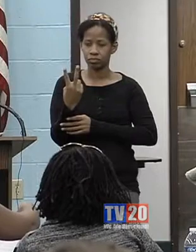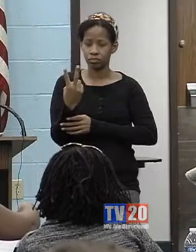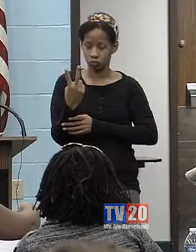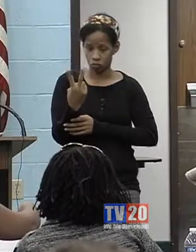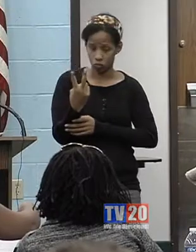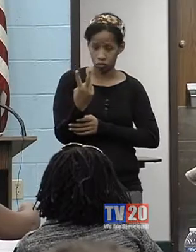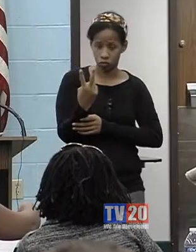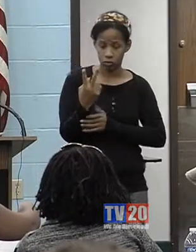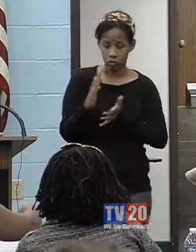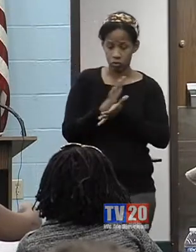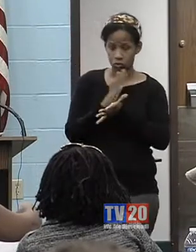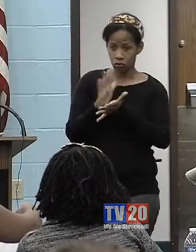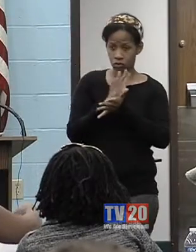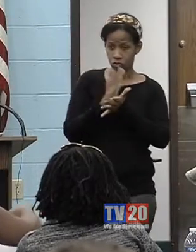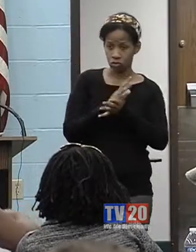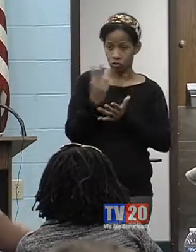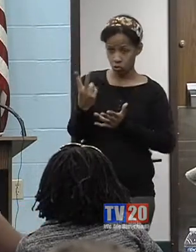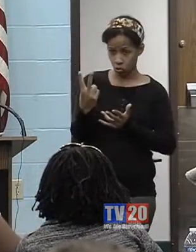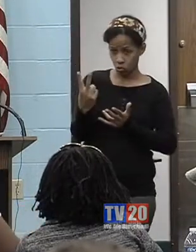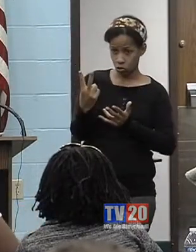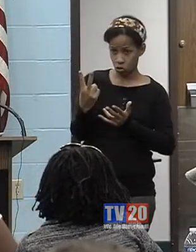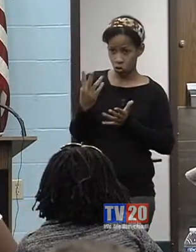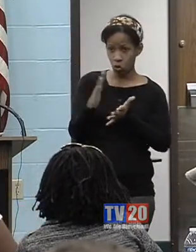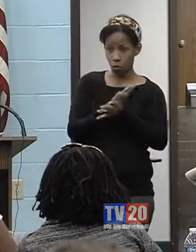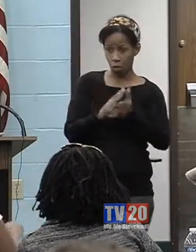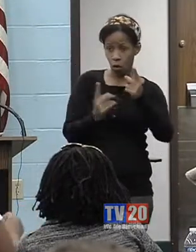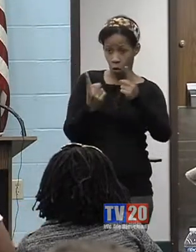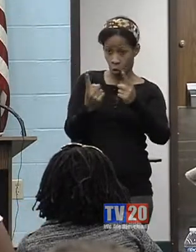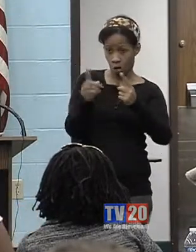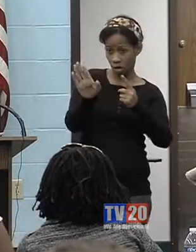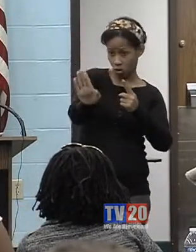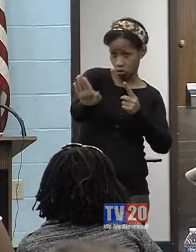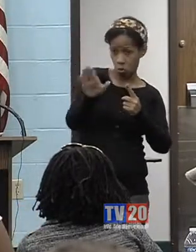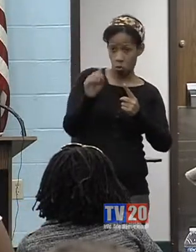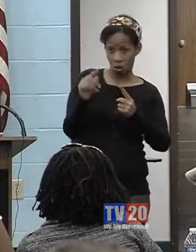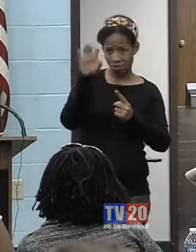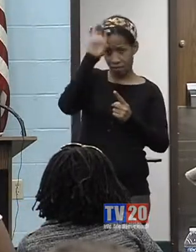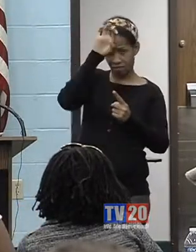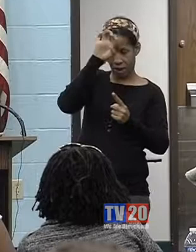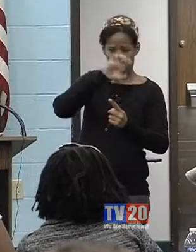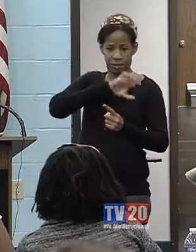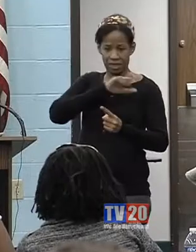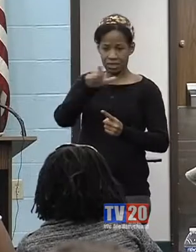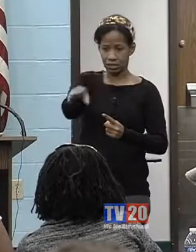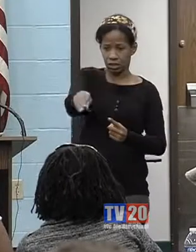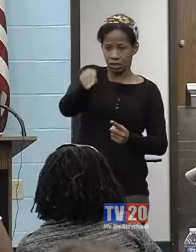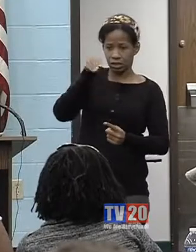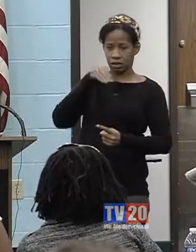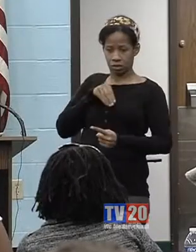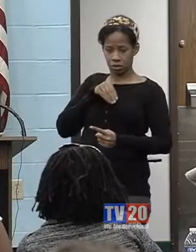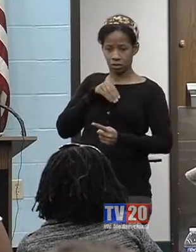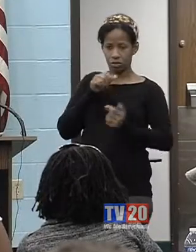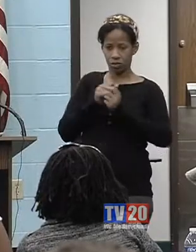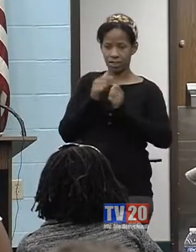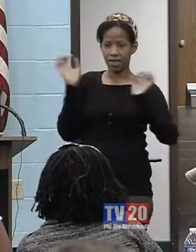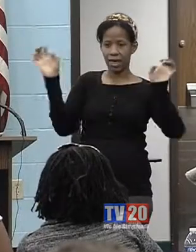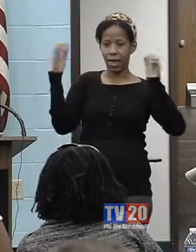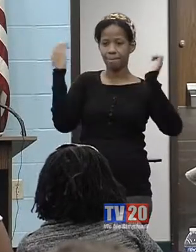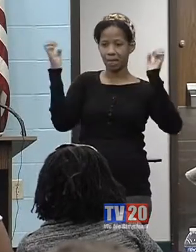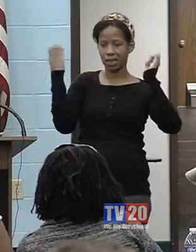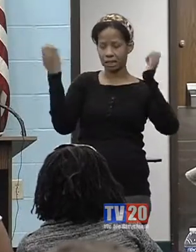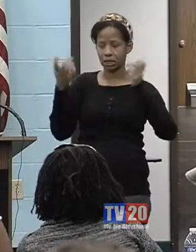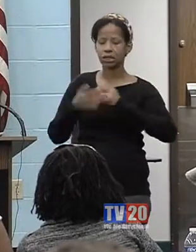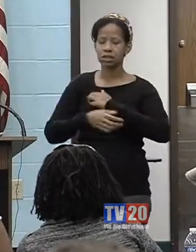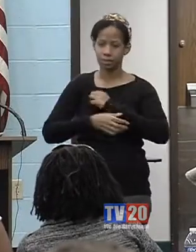one. We have lots of copies at the Department of Aging. We'd like every Cleveland resident to have a purple magnet on